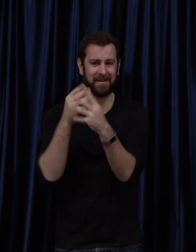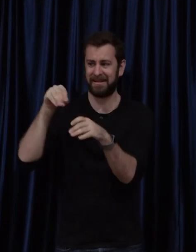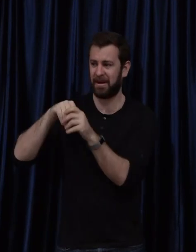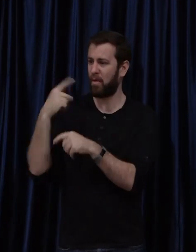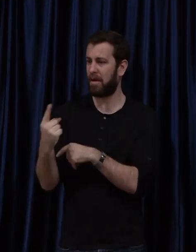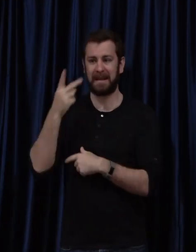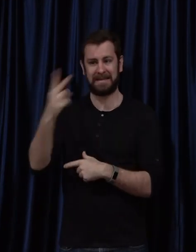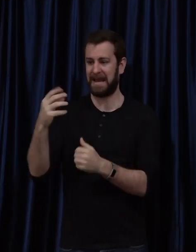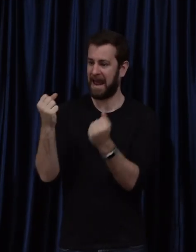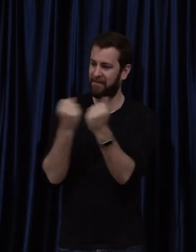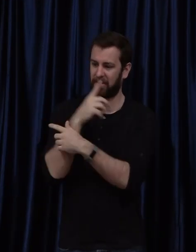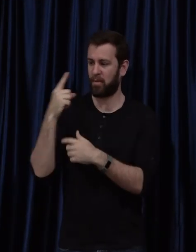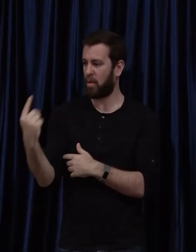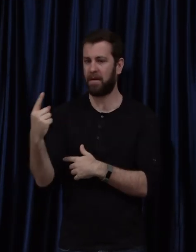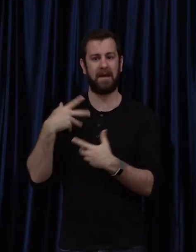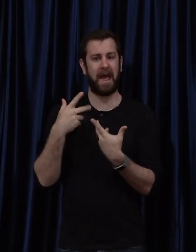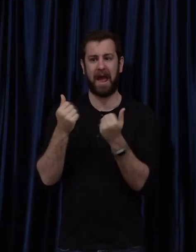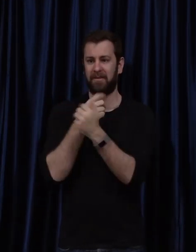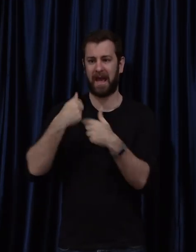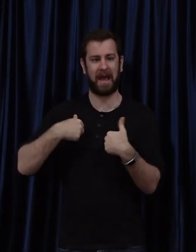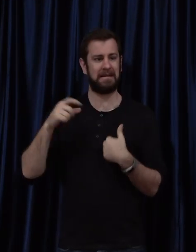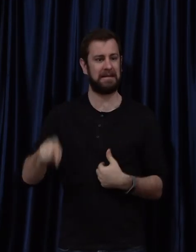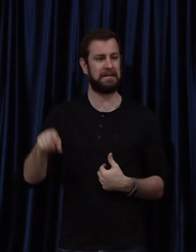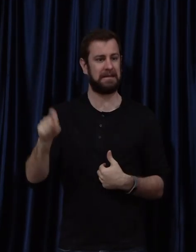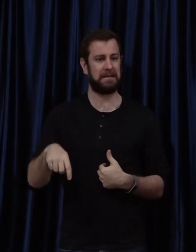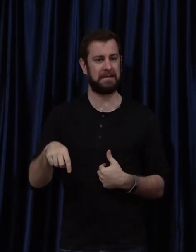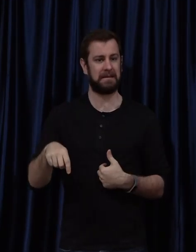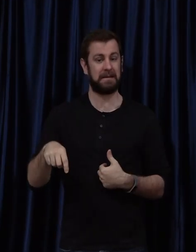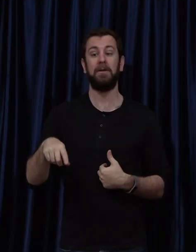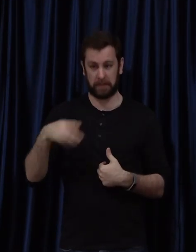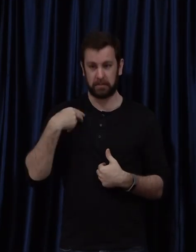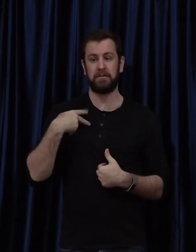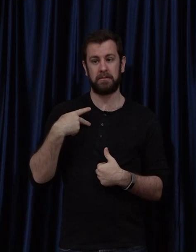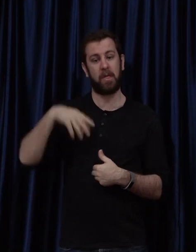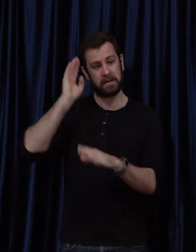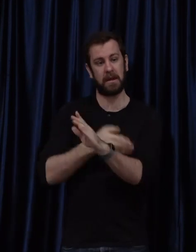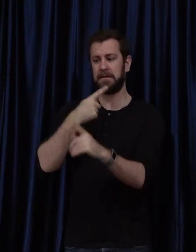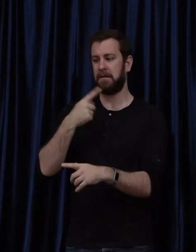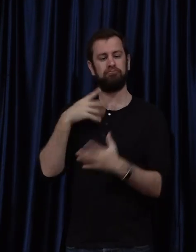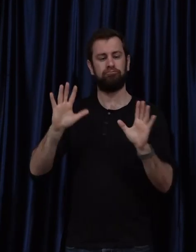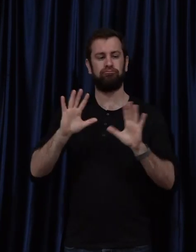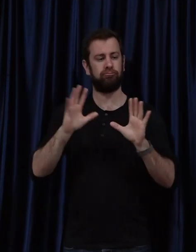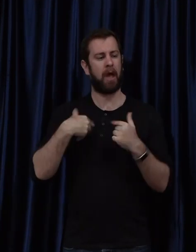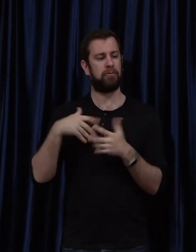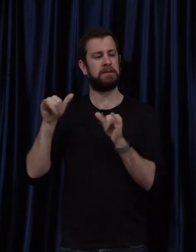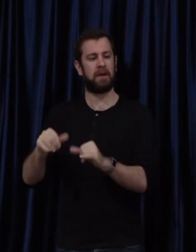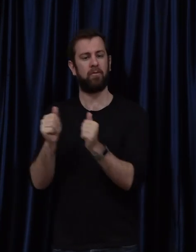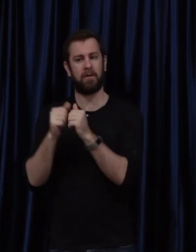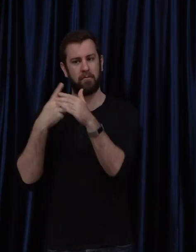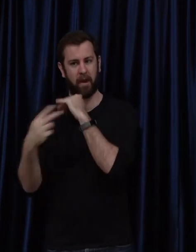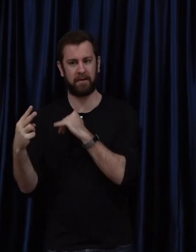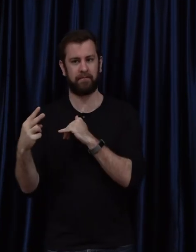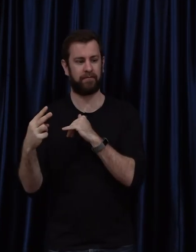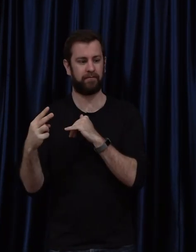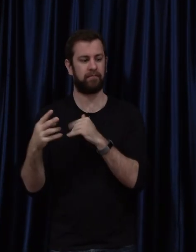and everything I need. So he opts to stay with the Prophet sallallahu alaihi wasallam. Time moves on.